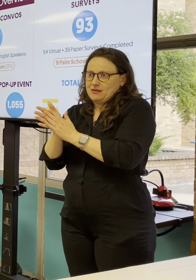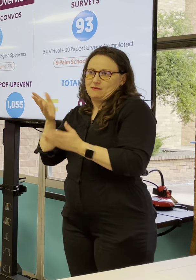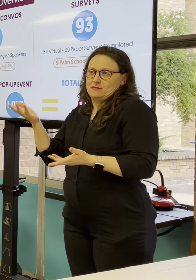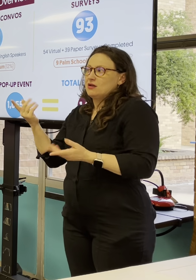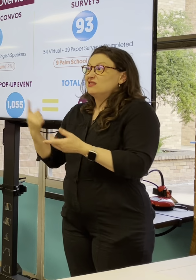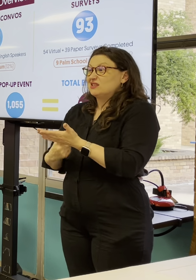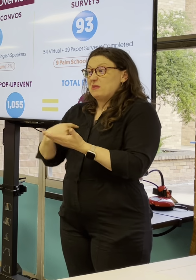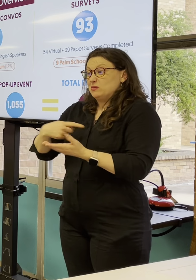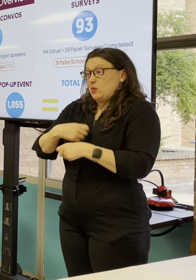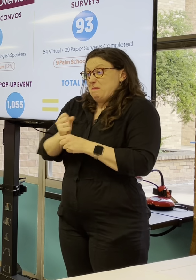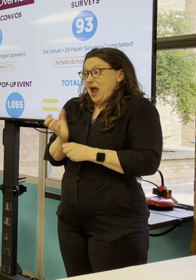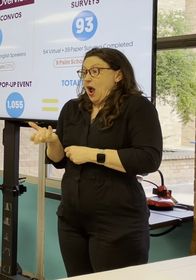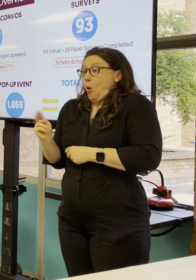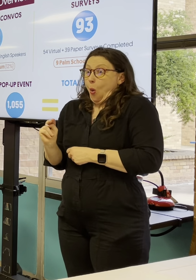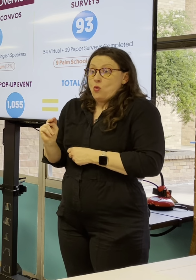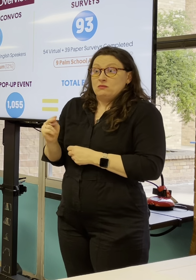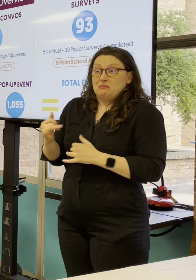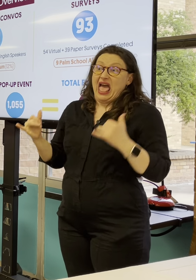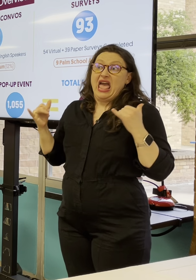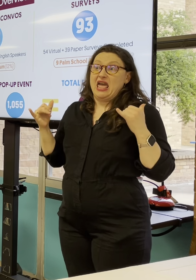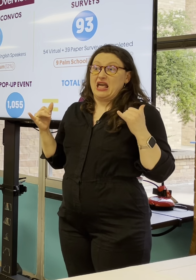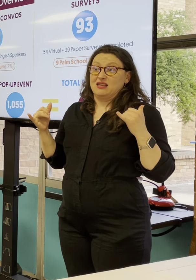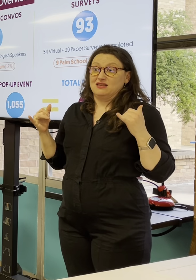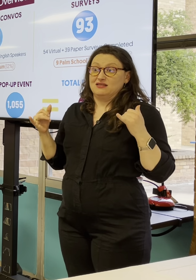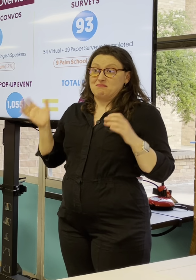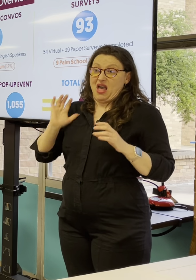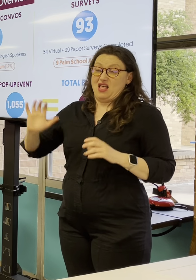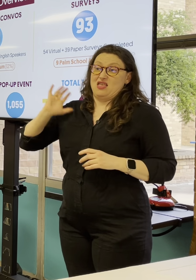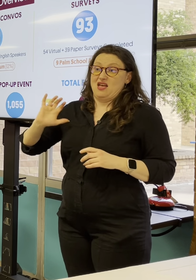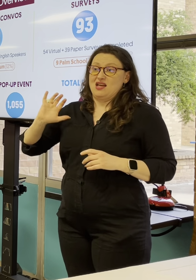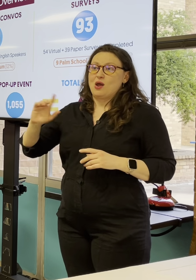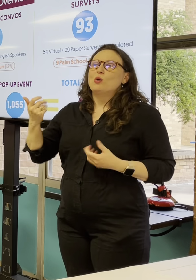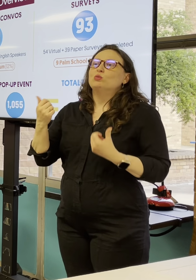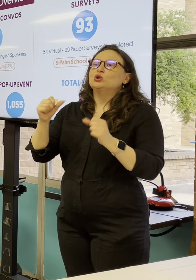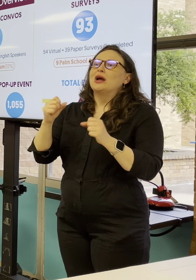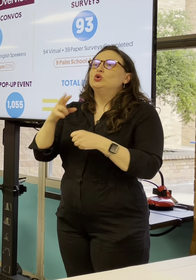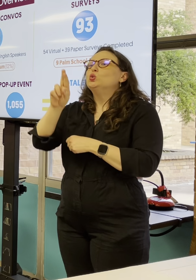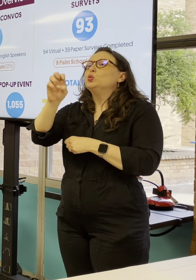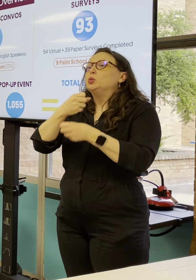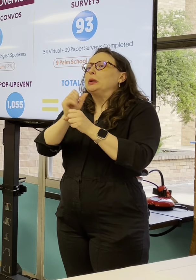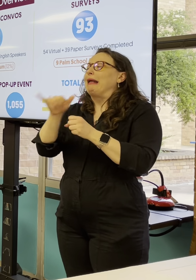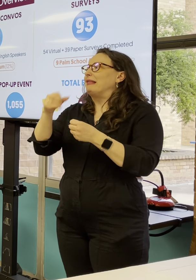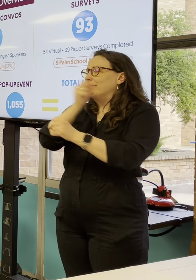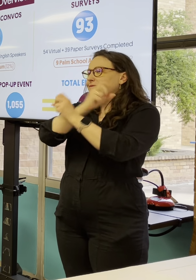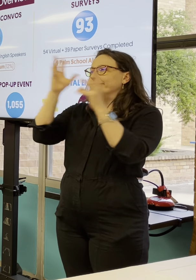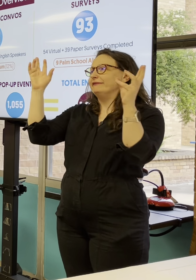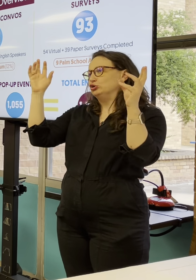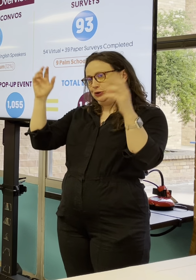play, and we're trying to rebuild that vision of what that park meant to so many people.